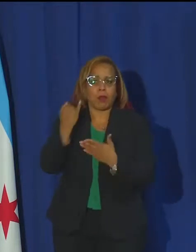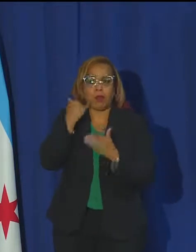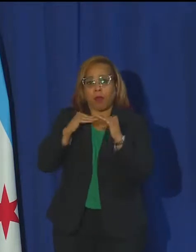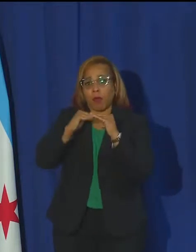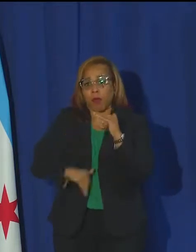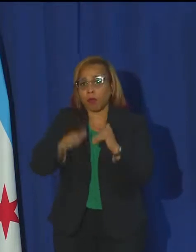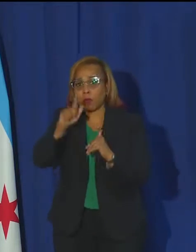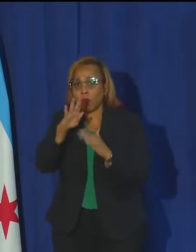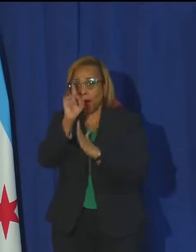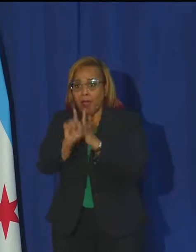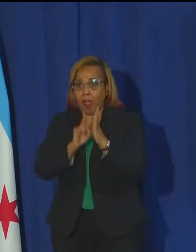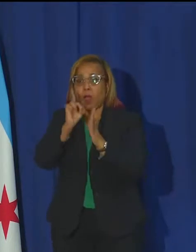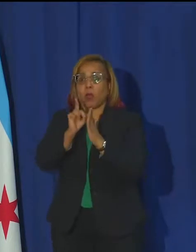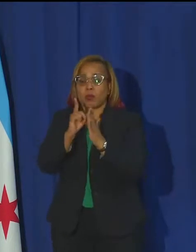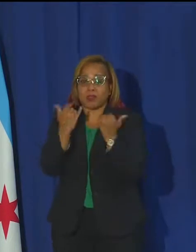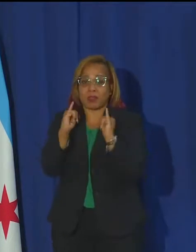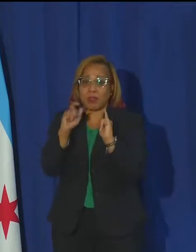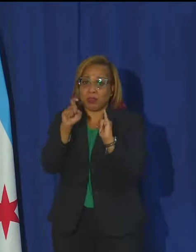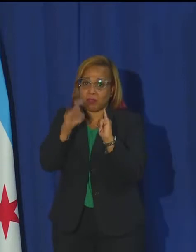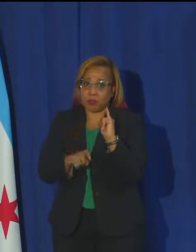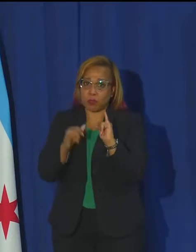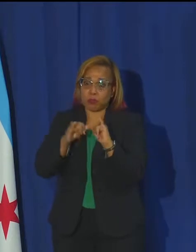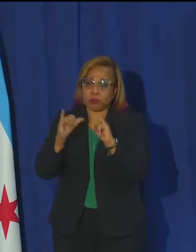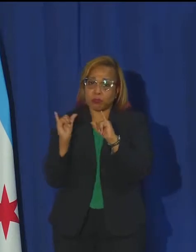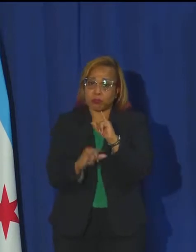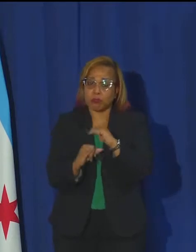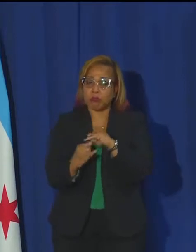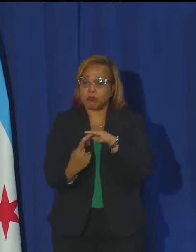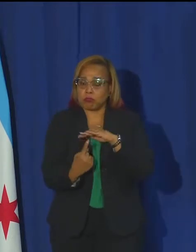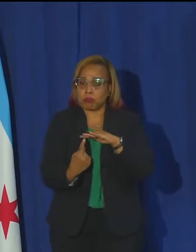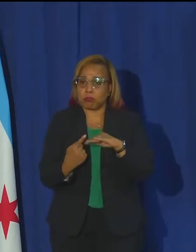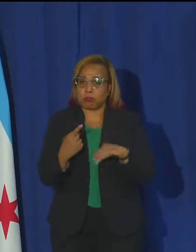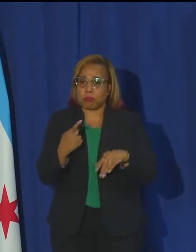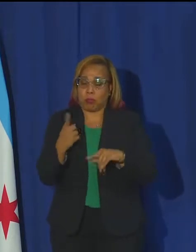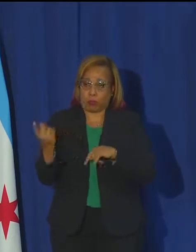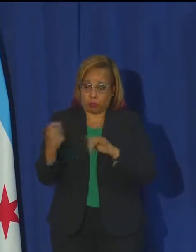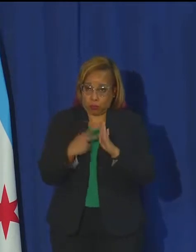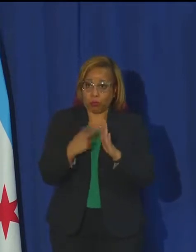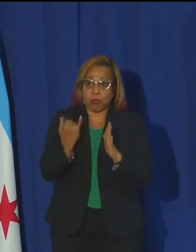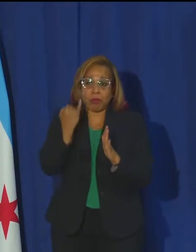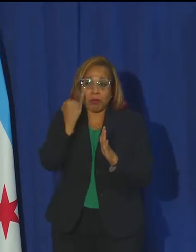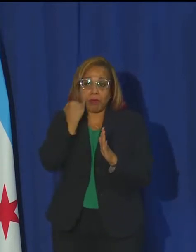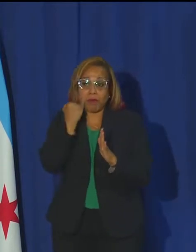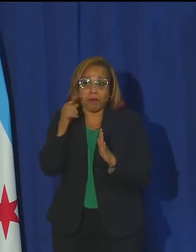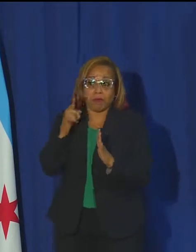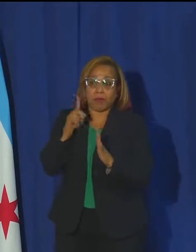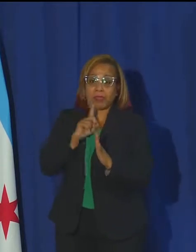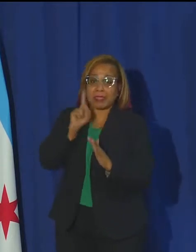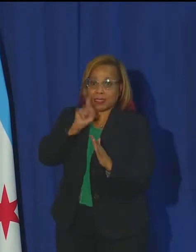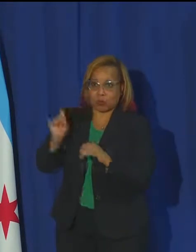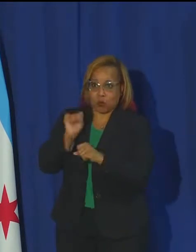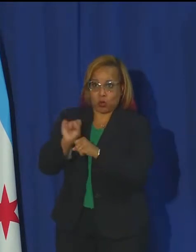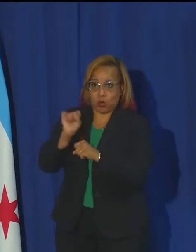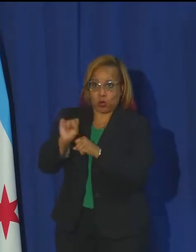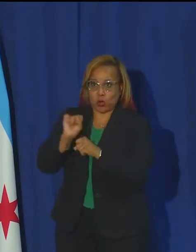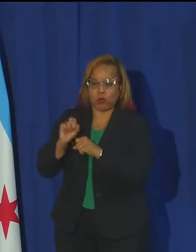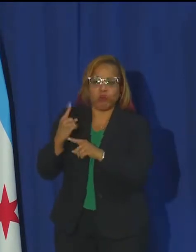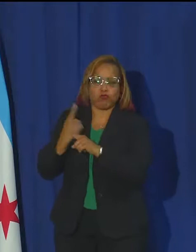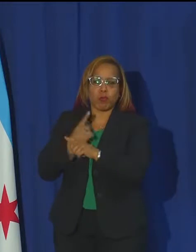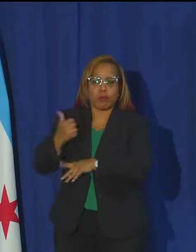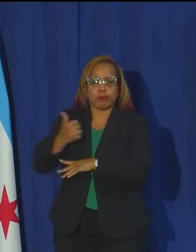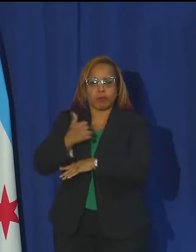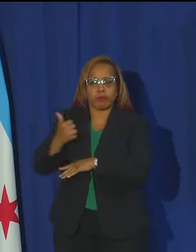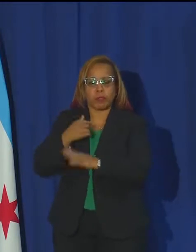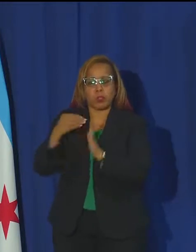than 24 hours, still need to quarantine upon returning, unless deemed an essential worker, a regularly